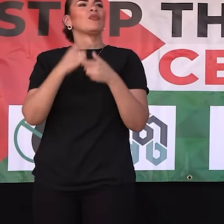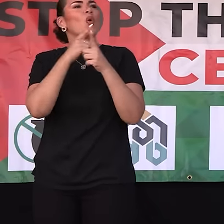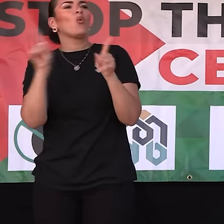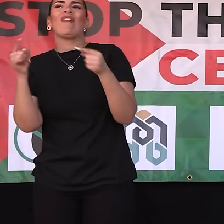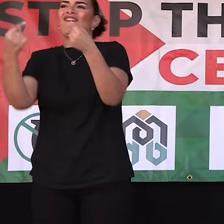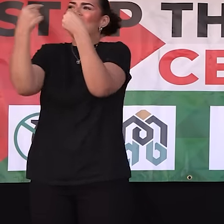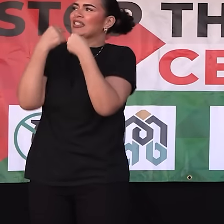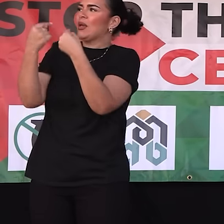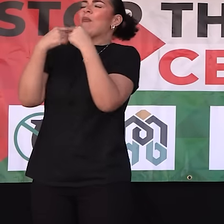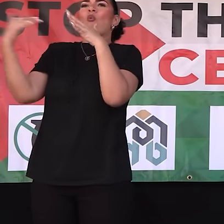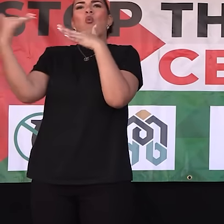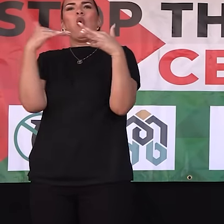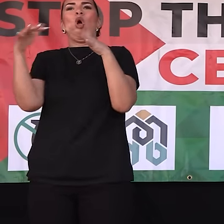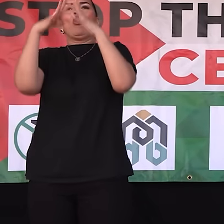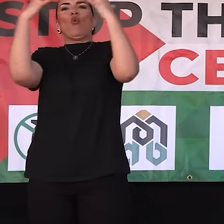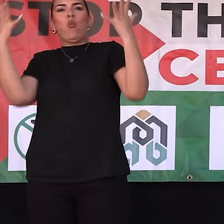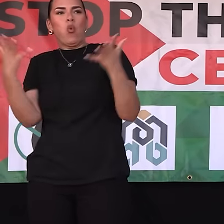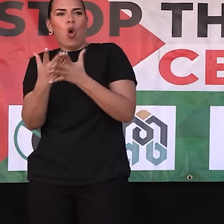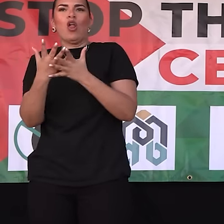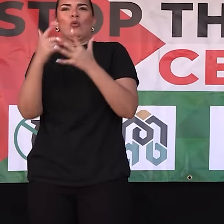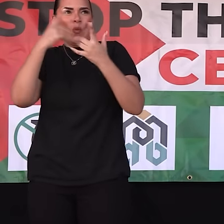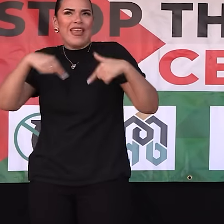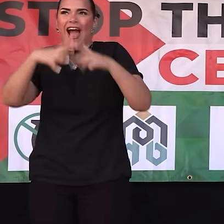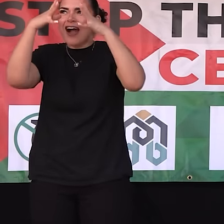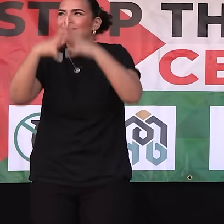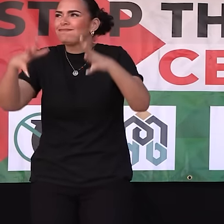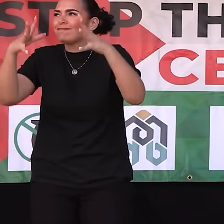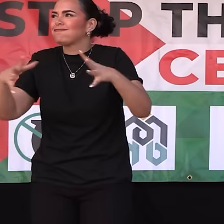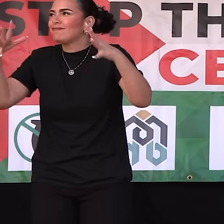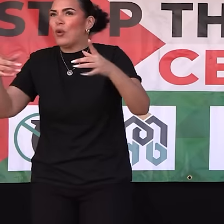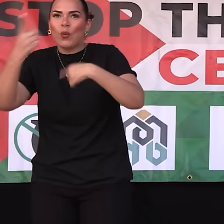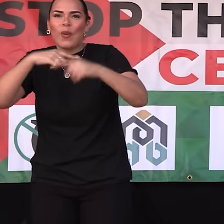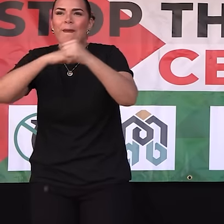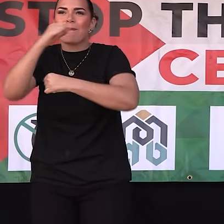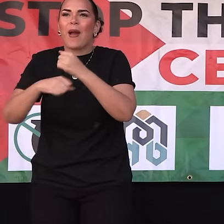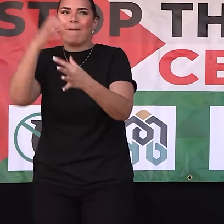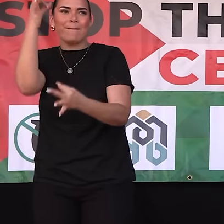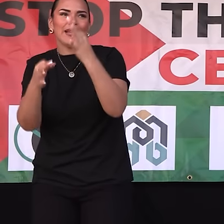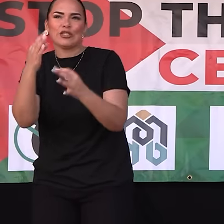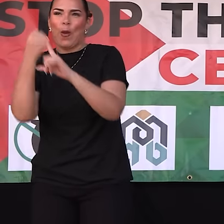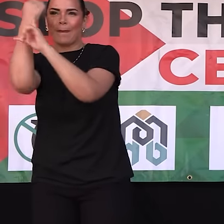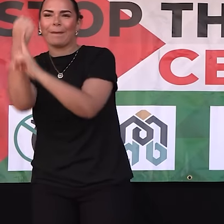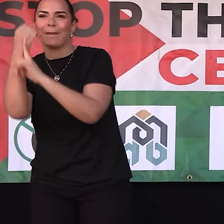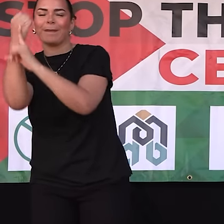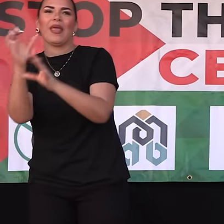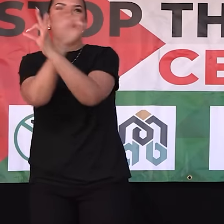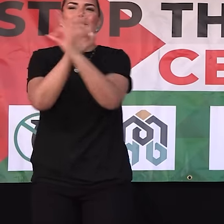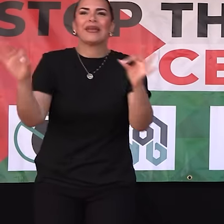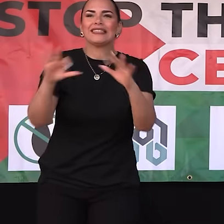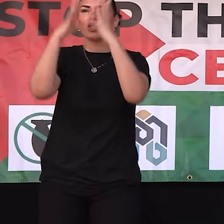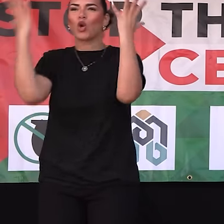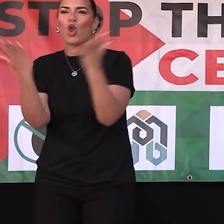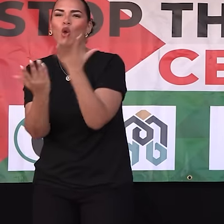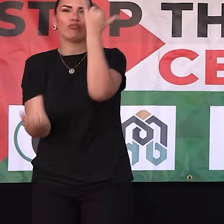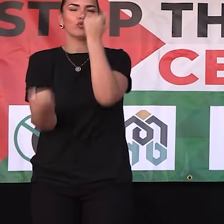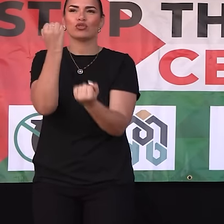anywhere around the world is increasing. We're becoming a political movement for peace and global justice.